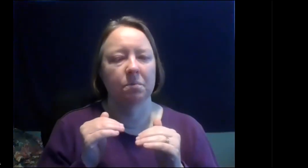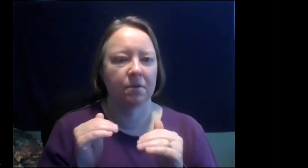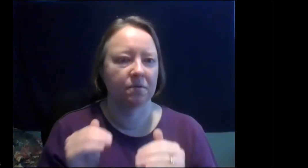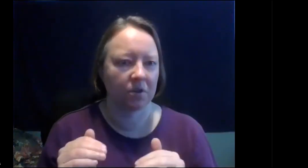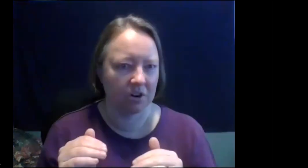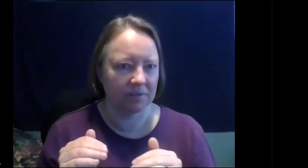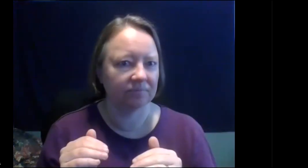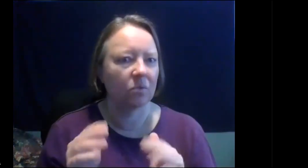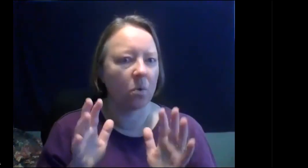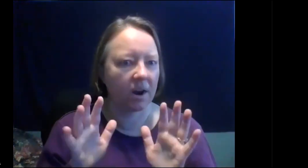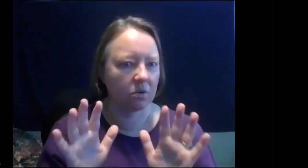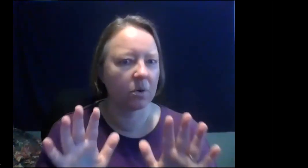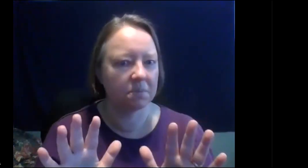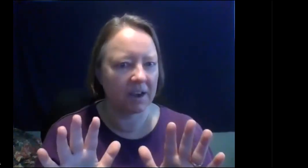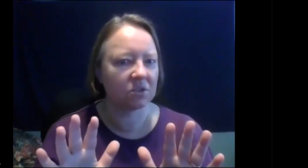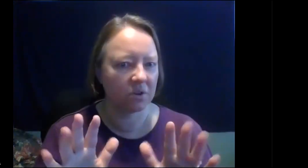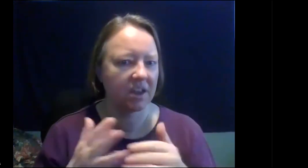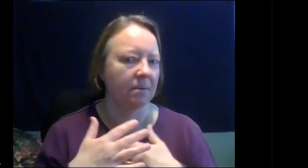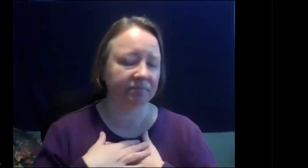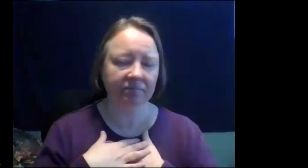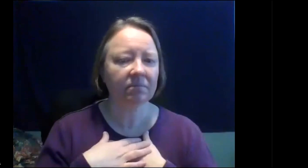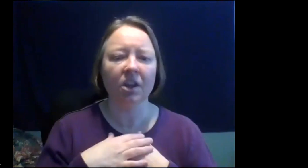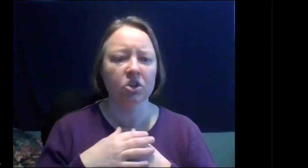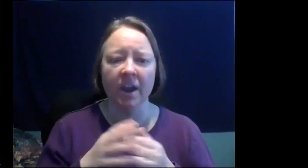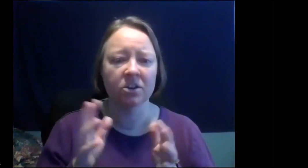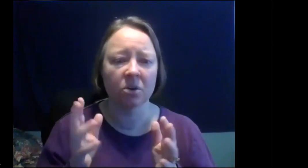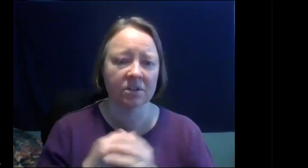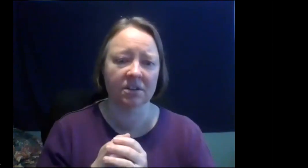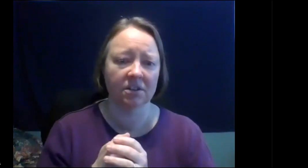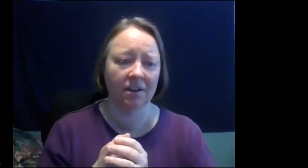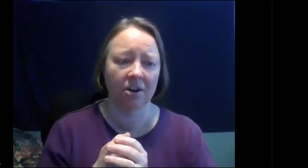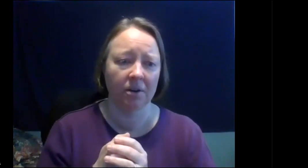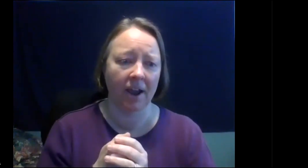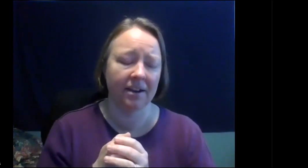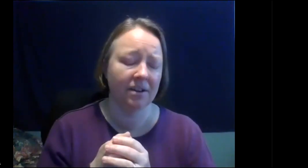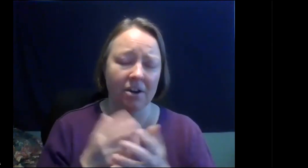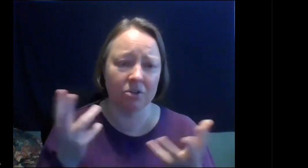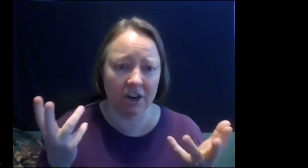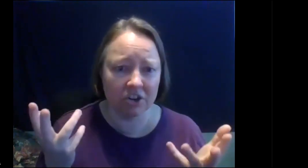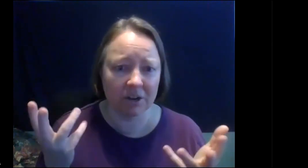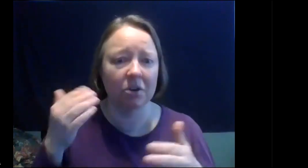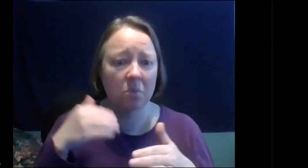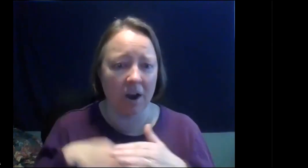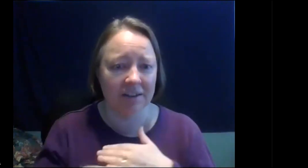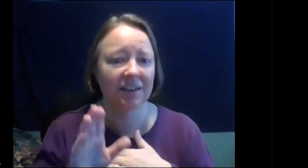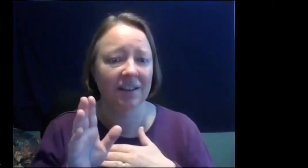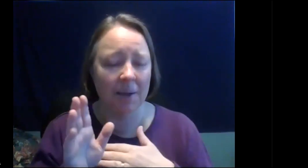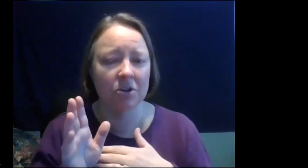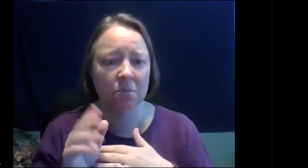would prefer, whatever works best for them. So I don't judge someone who walks in that I'm